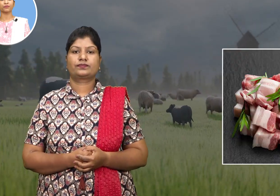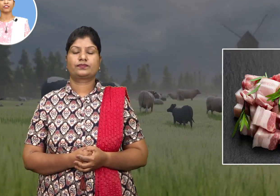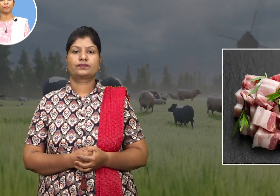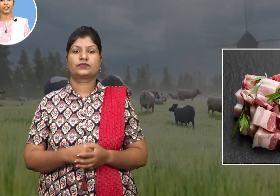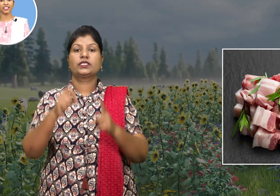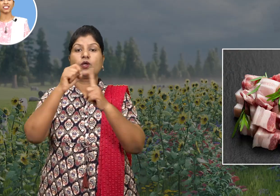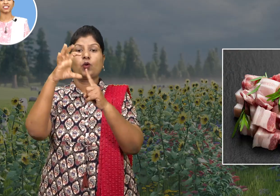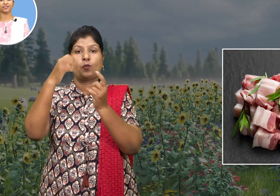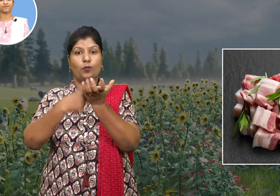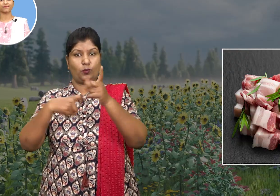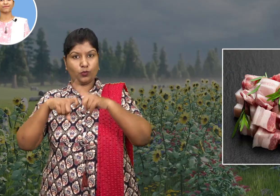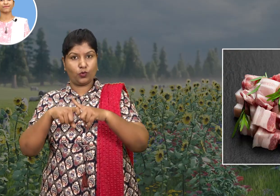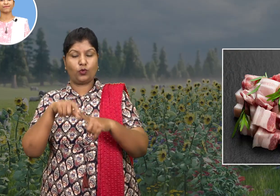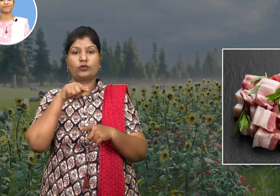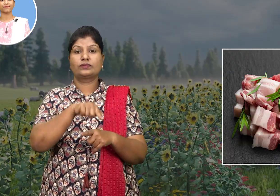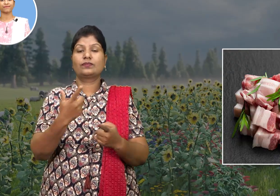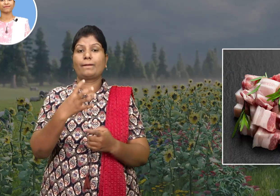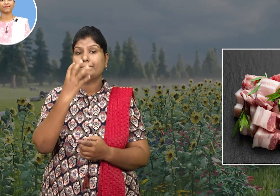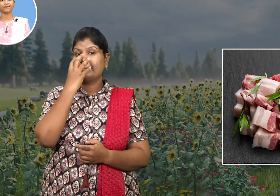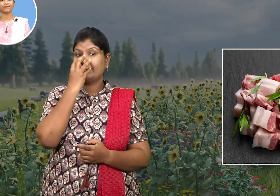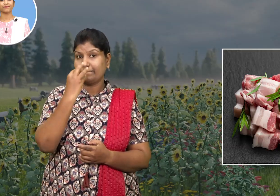pork from pigs,